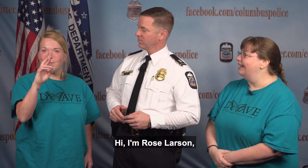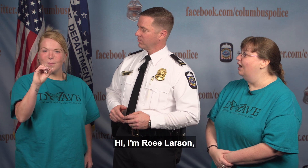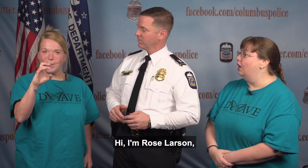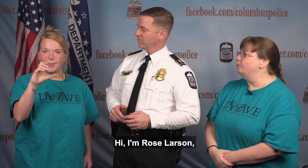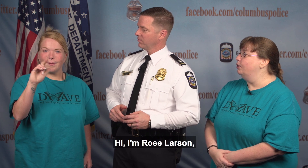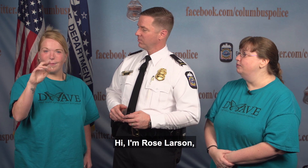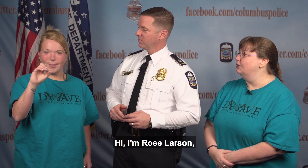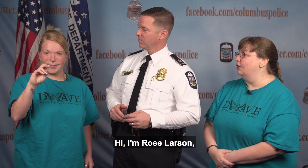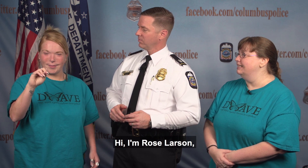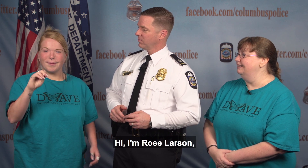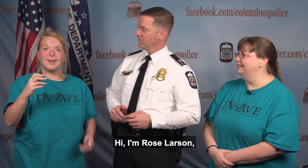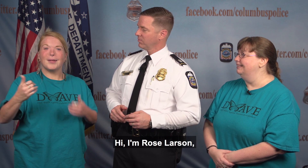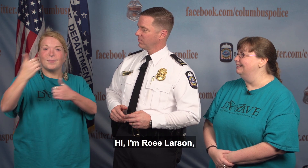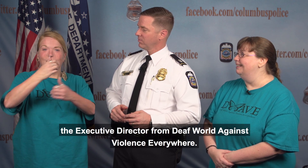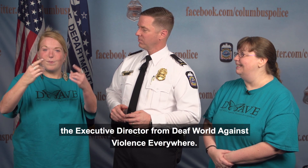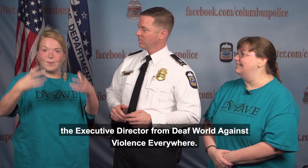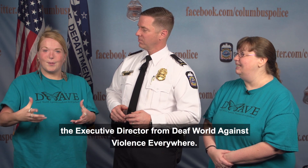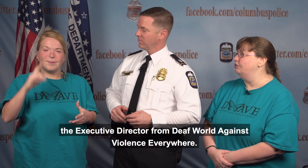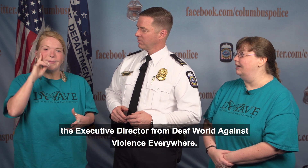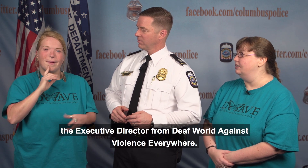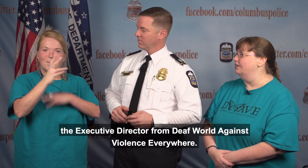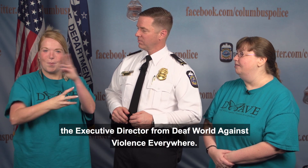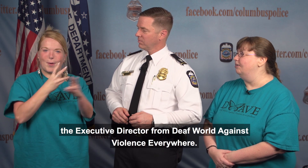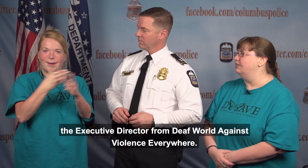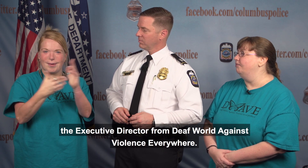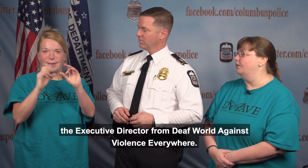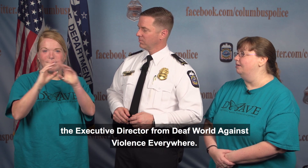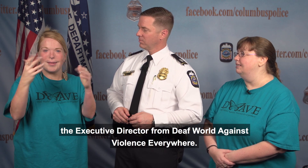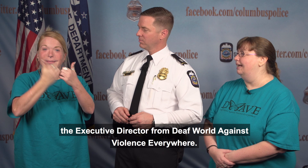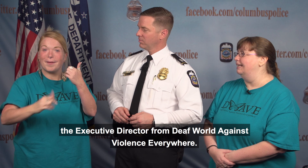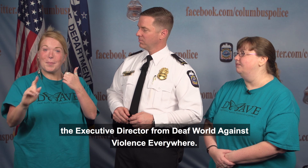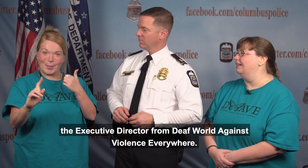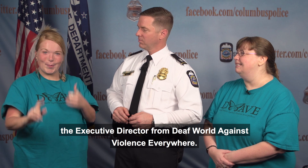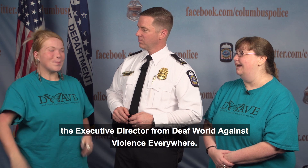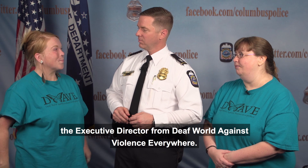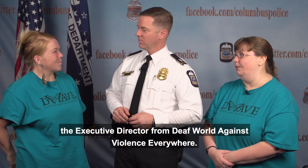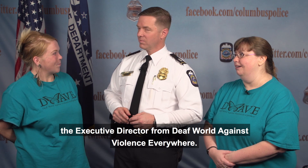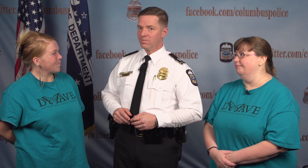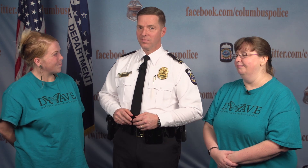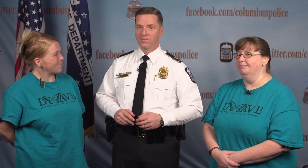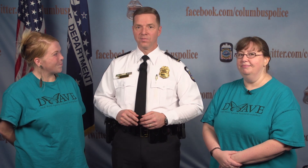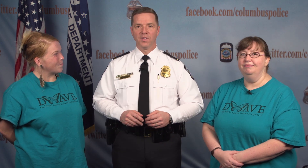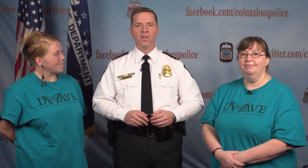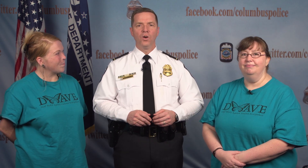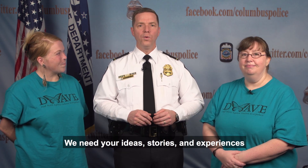Hi, I am Rose Larson, the Executive Director from Deaf World Against Violence Everywhere.